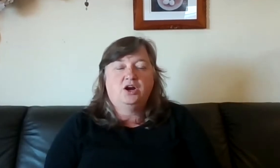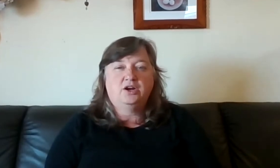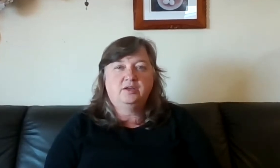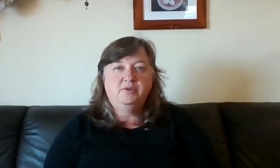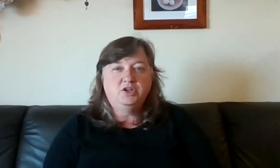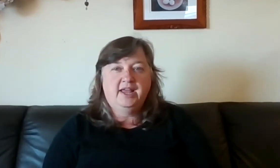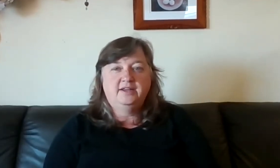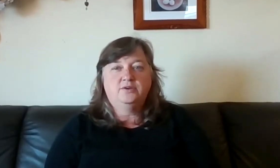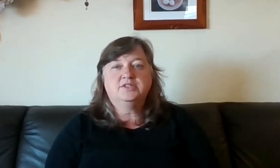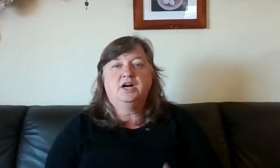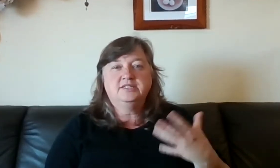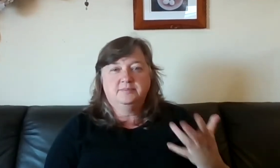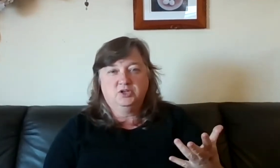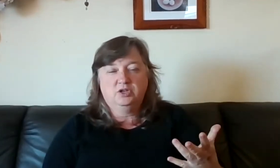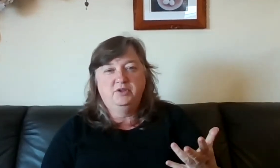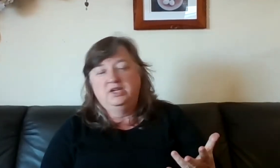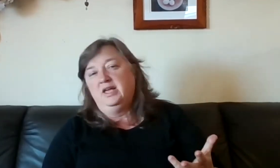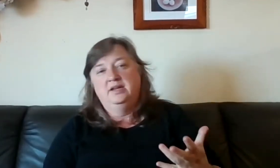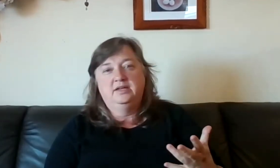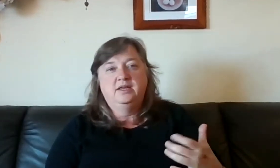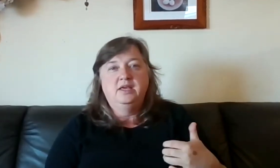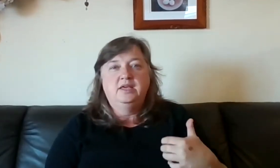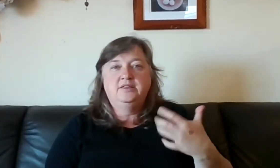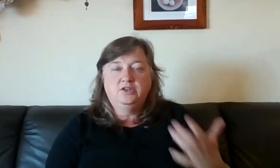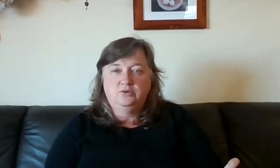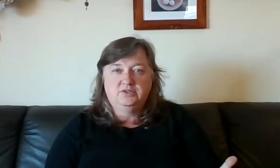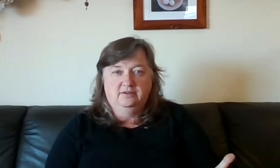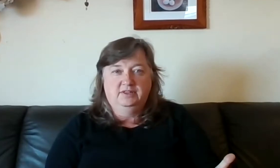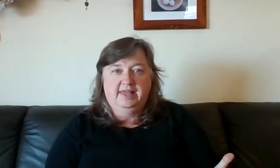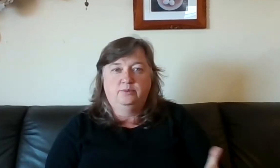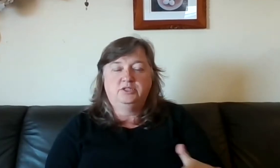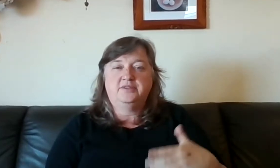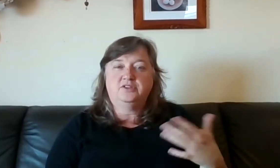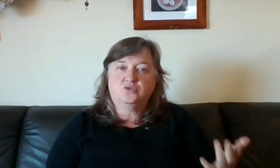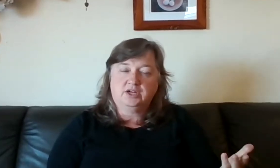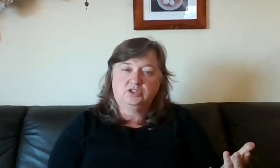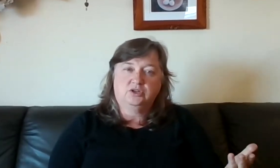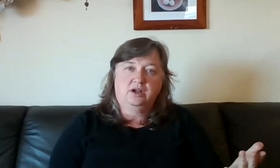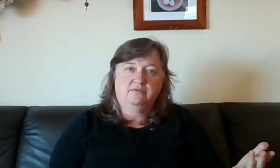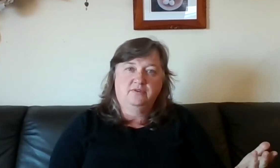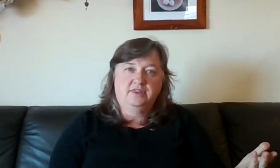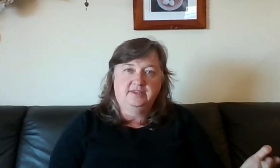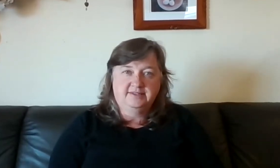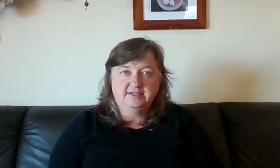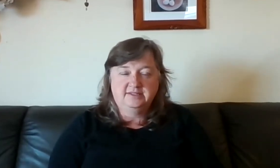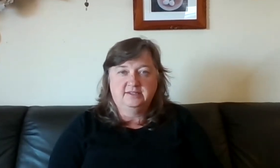are communicated, those concepts are communicated in the use of the language and the structure of the sentences that